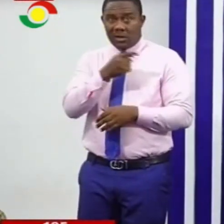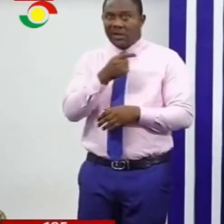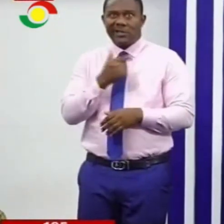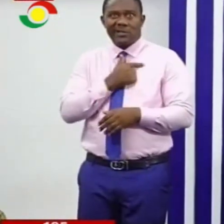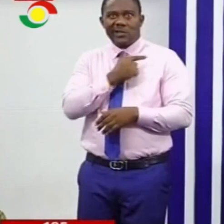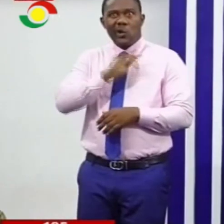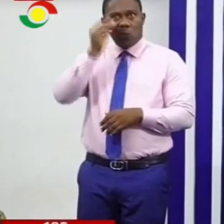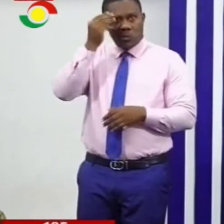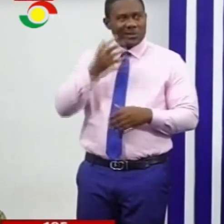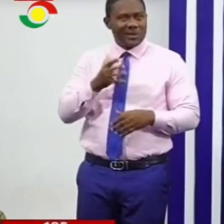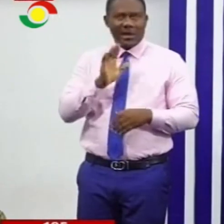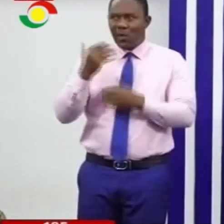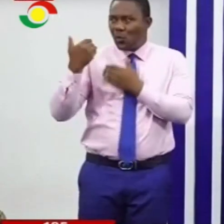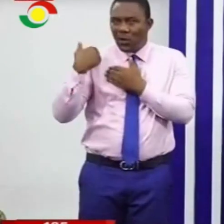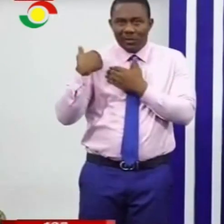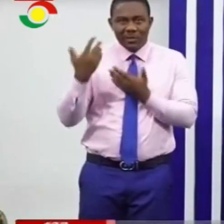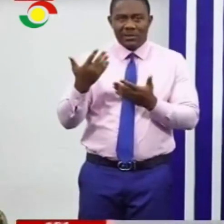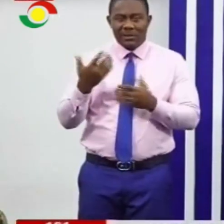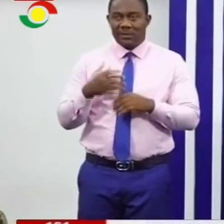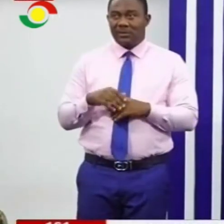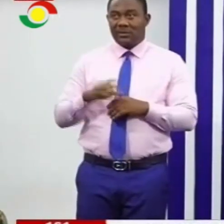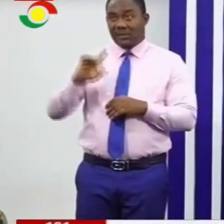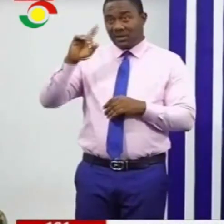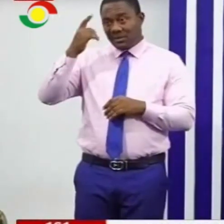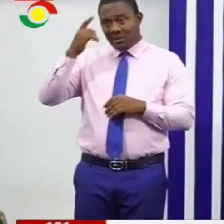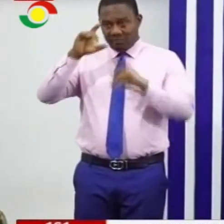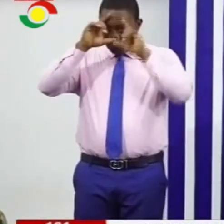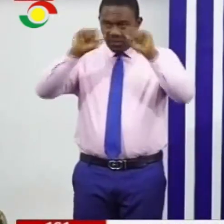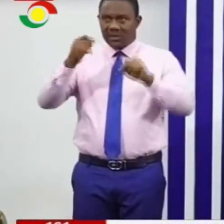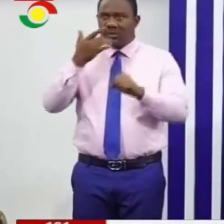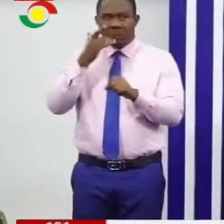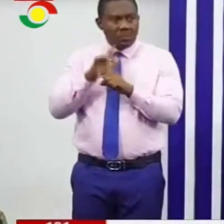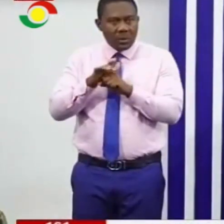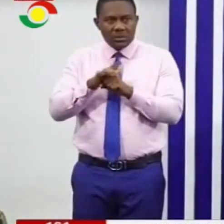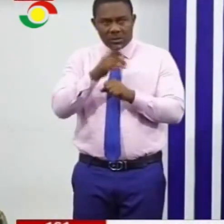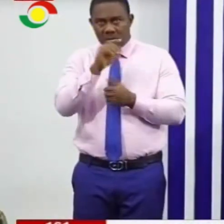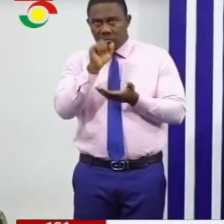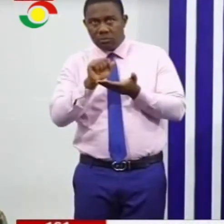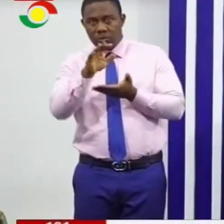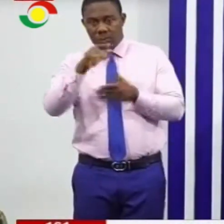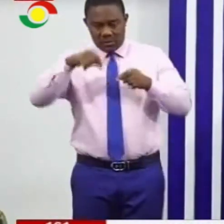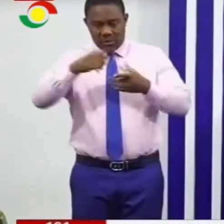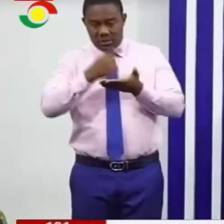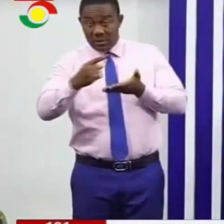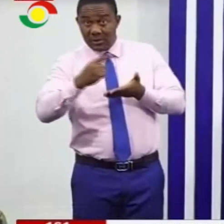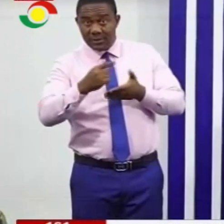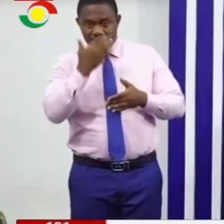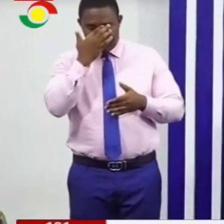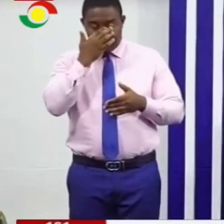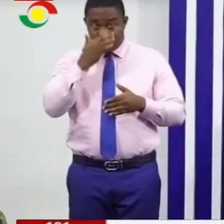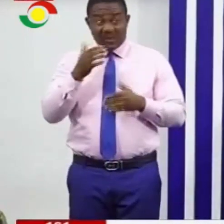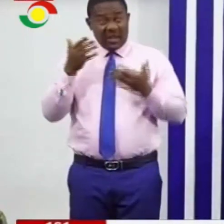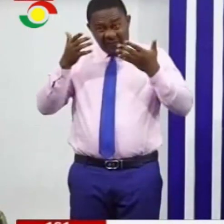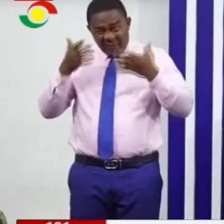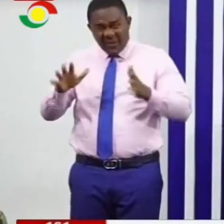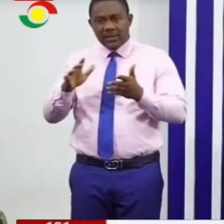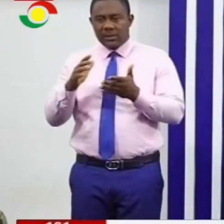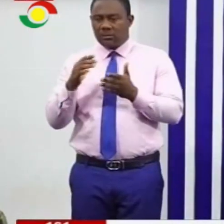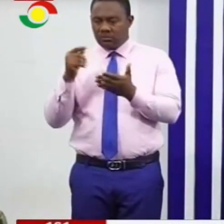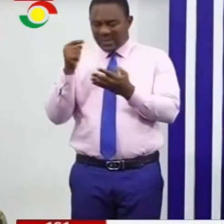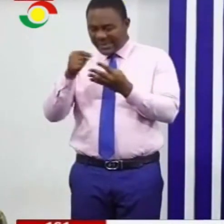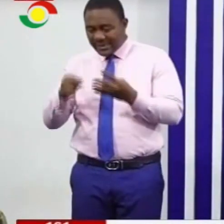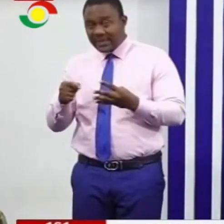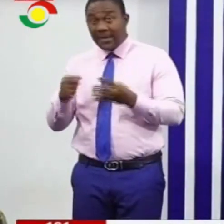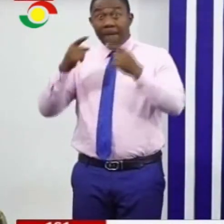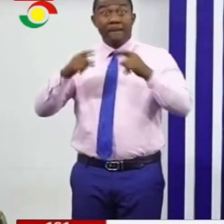se ansa na na wotwe we se enko na wiye no mo mfa update emre no on enye de o maka so mbe yo de o matumi aya ankasa